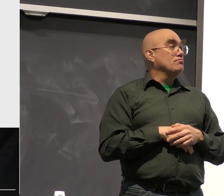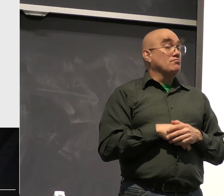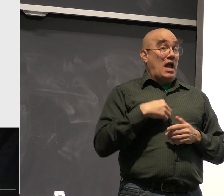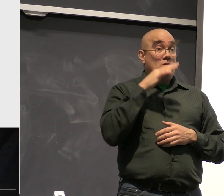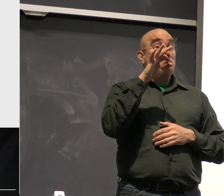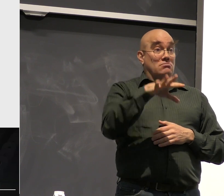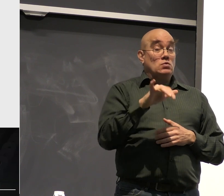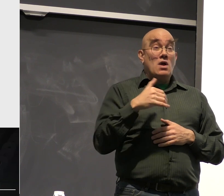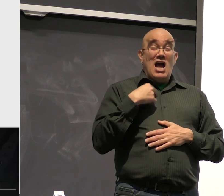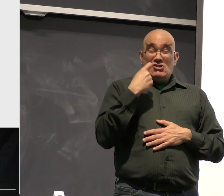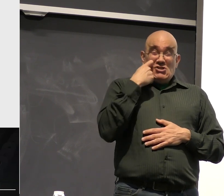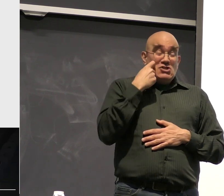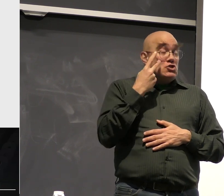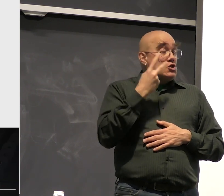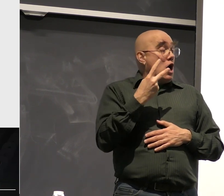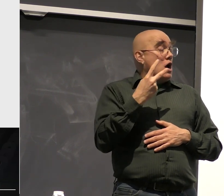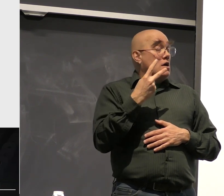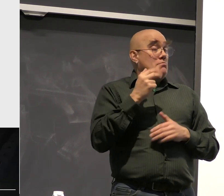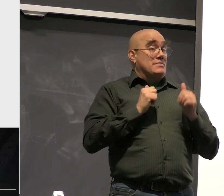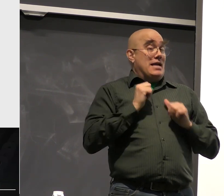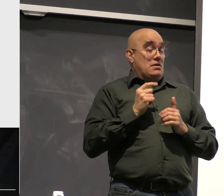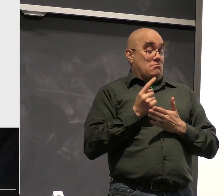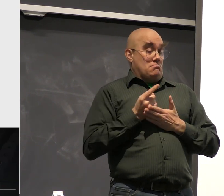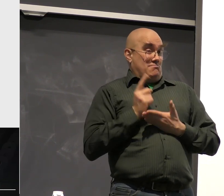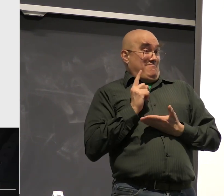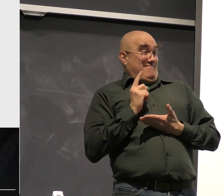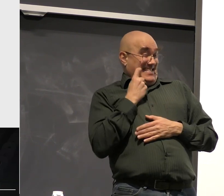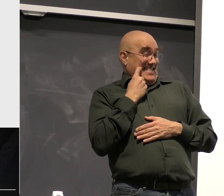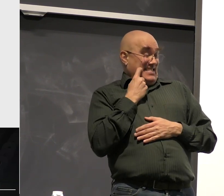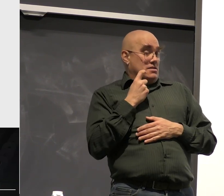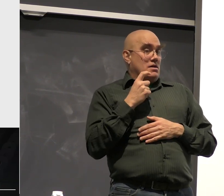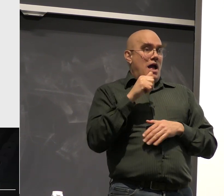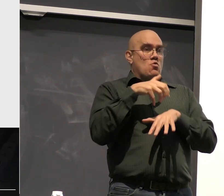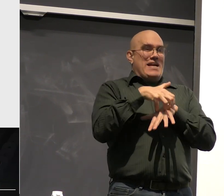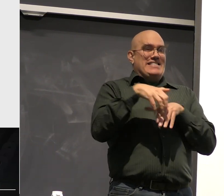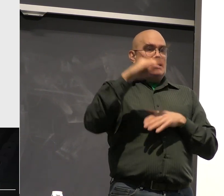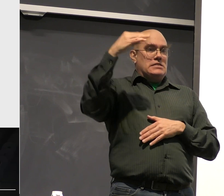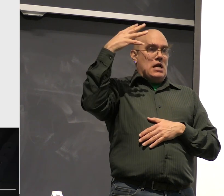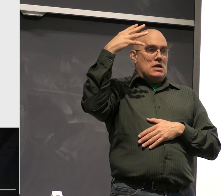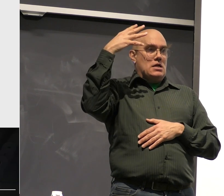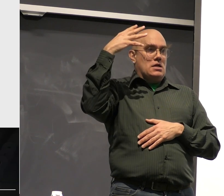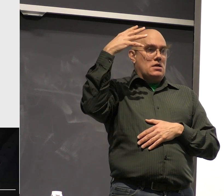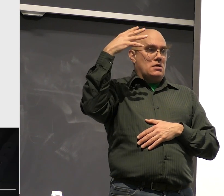background. So I will share with you as well. I just saw a play last week, A Raisin in the